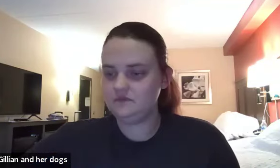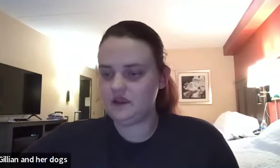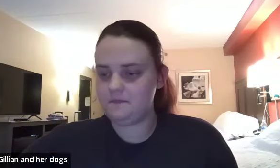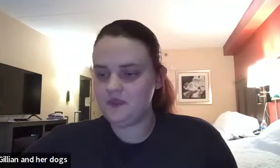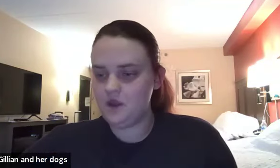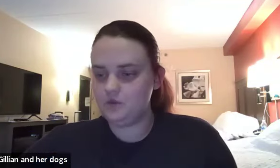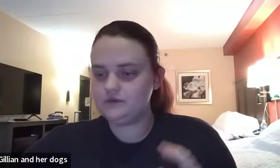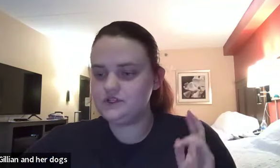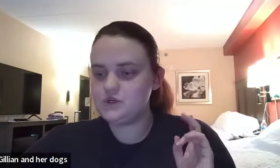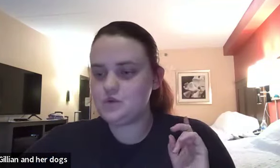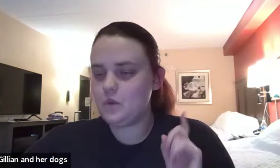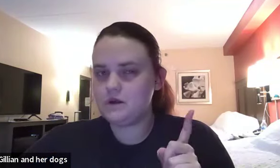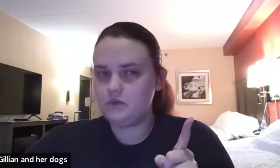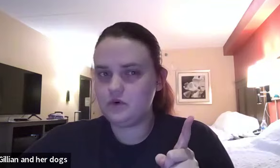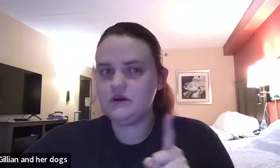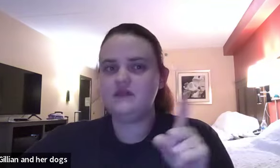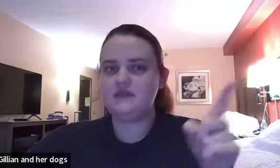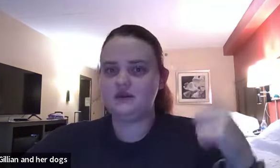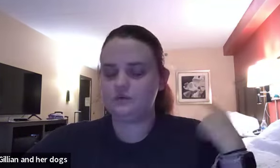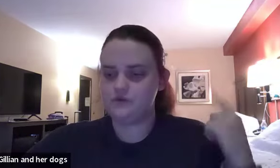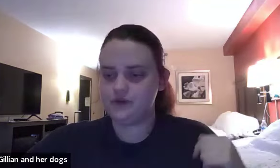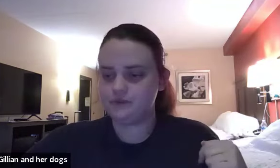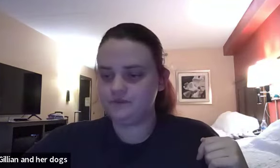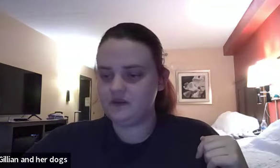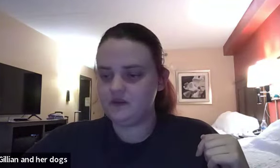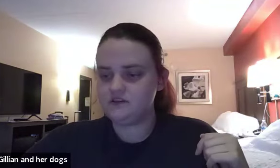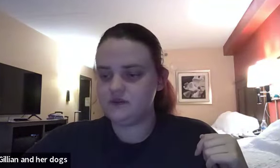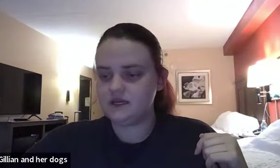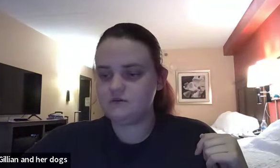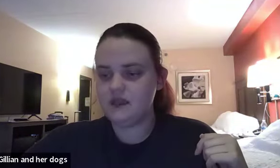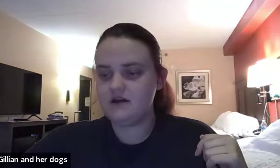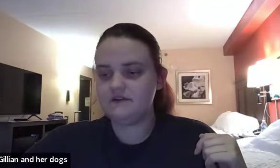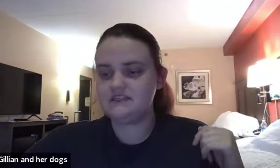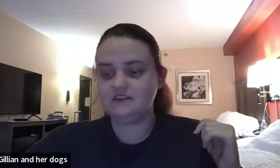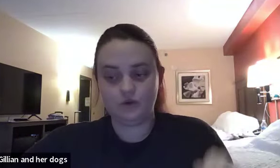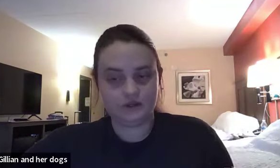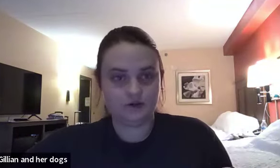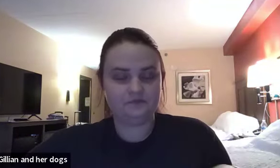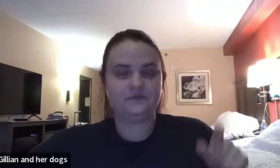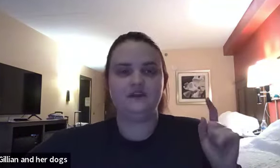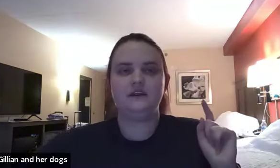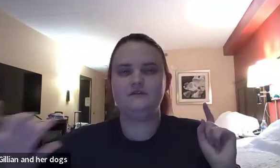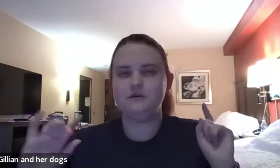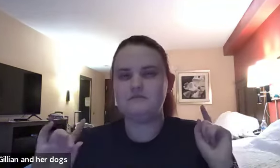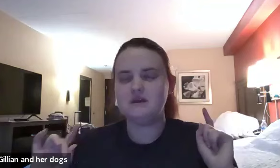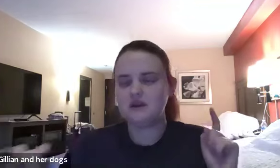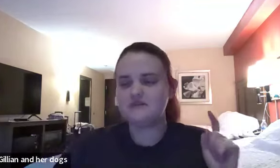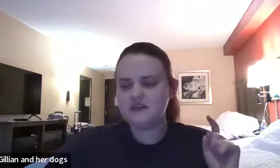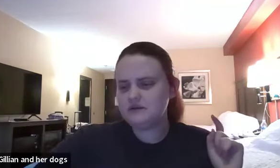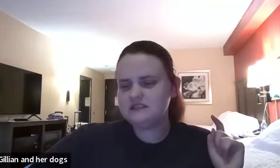Okay. We'll do one more and then we'll review. So the next one we have is lawyer. Now, if you remember, I think we did